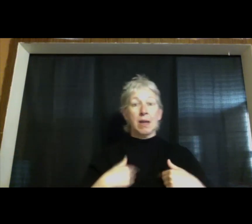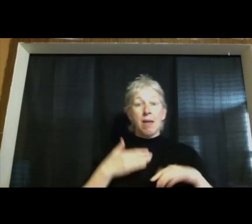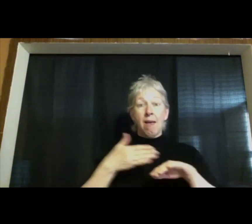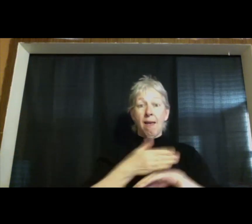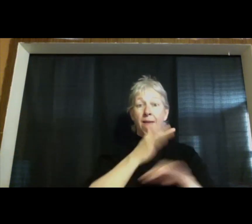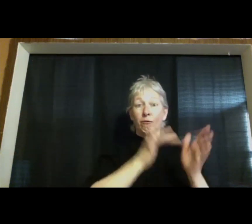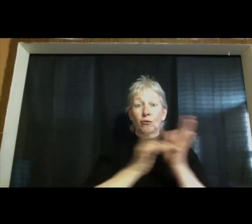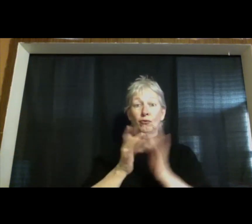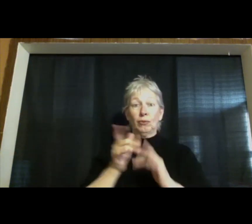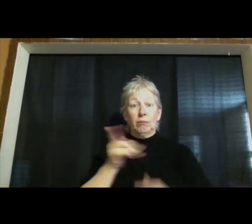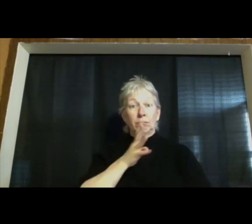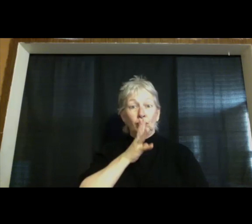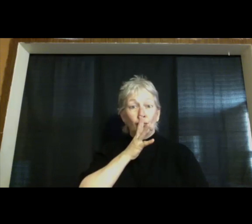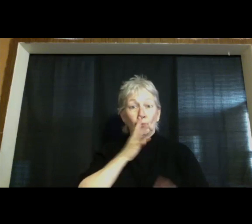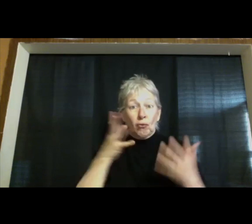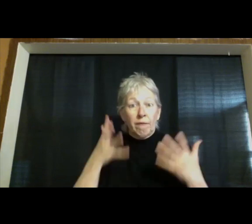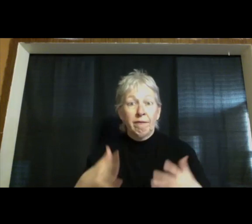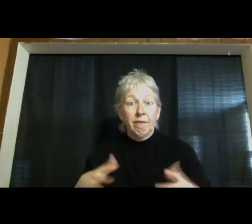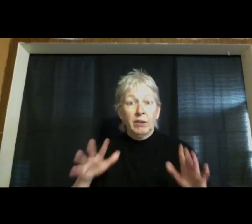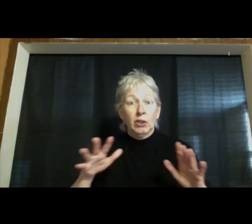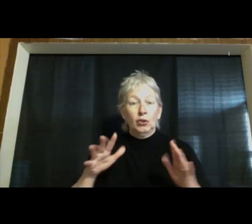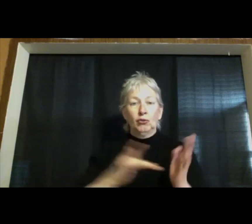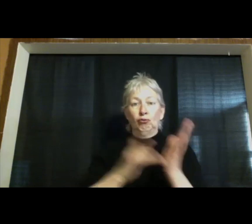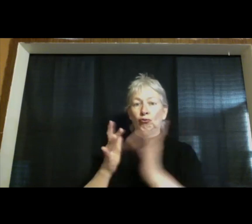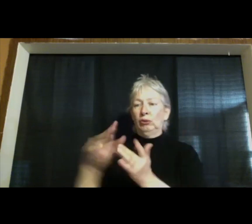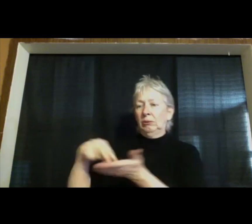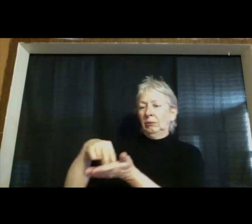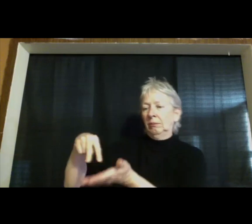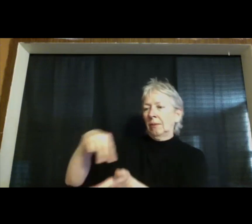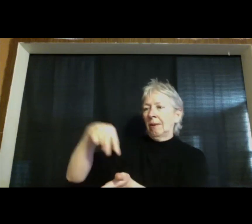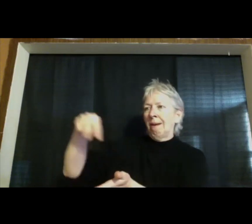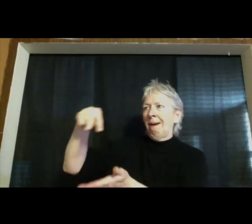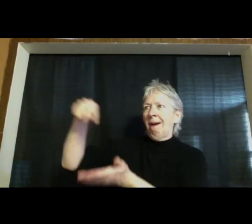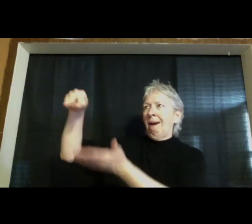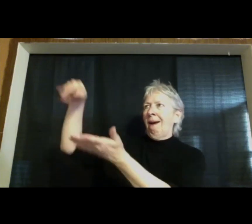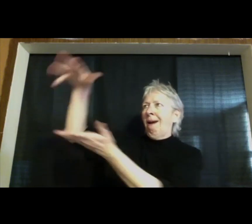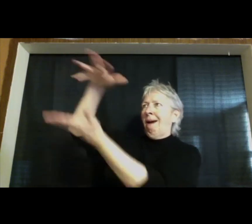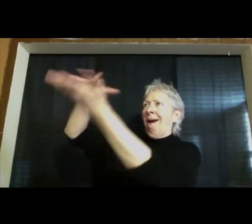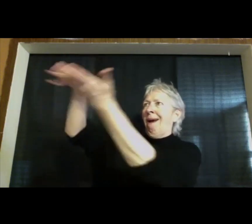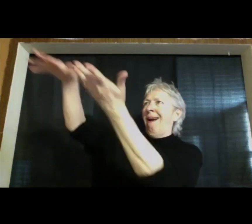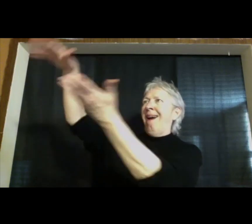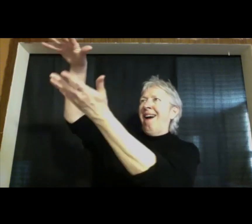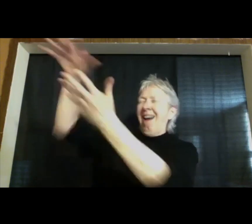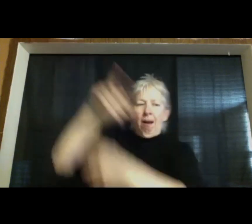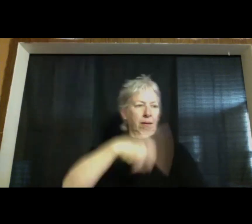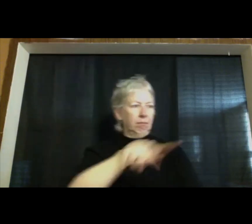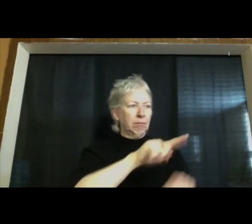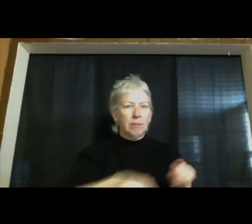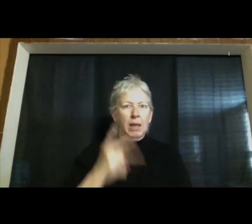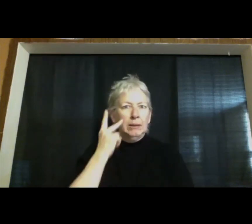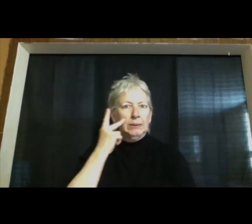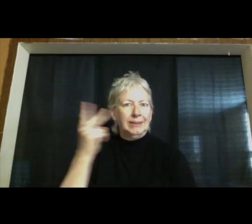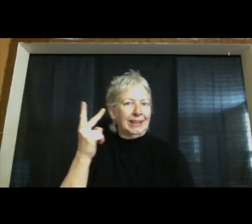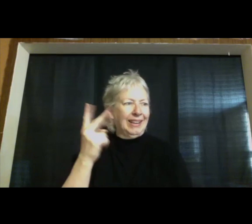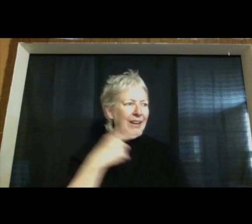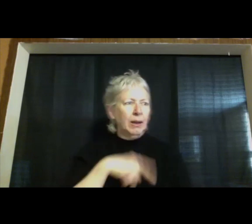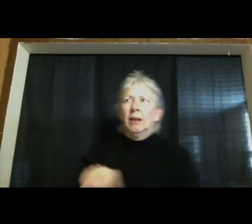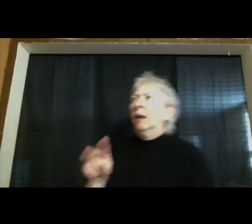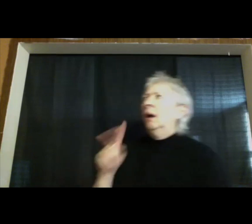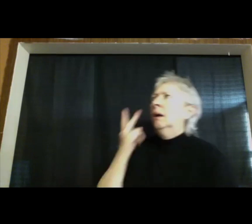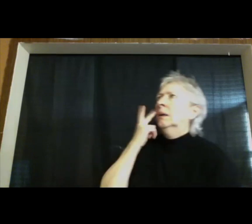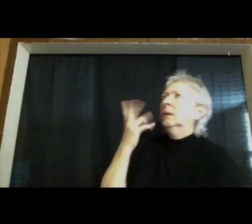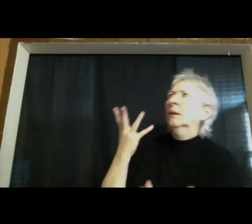were watching, he was lifted up, and a cloud took him out of their sight. While he was going, and they were gazing up toward